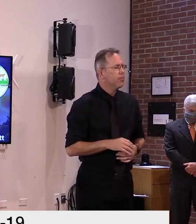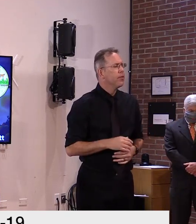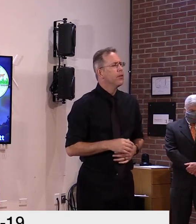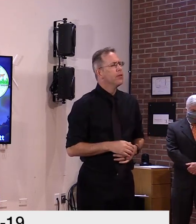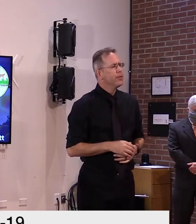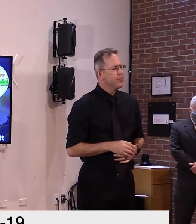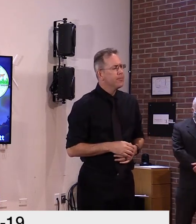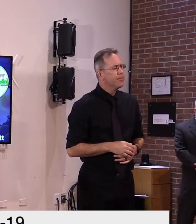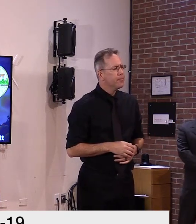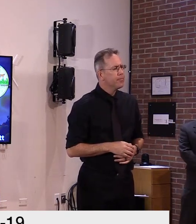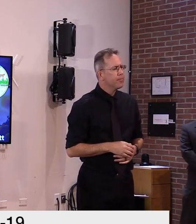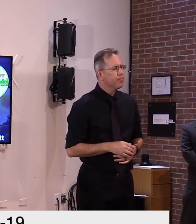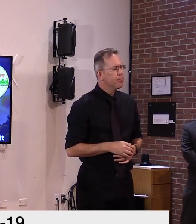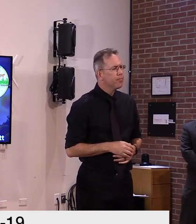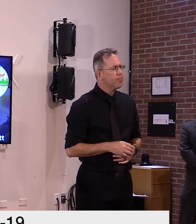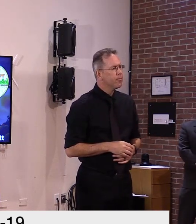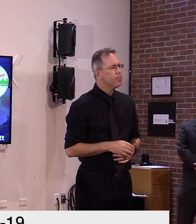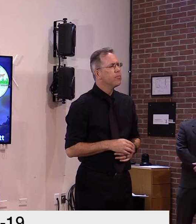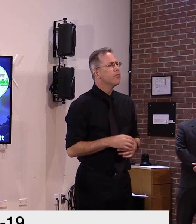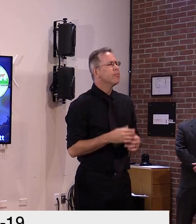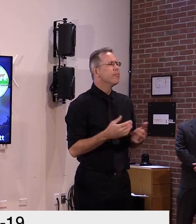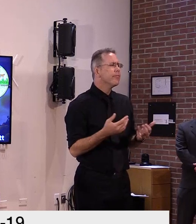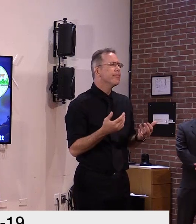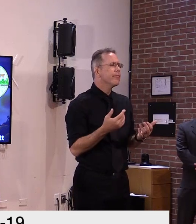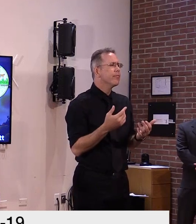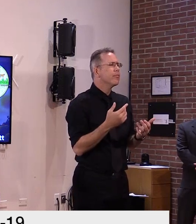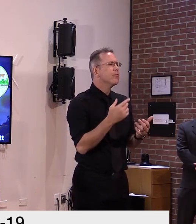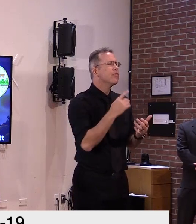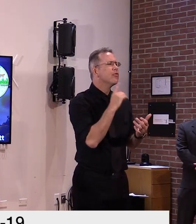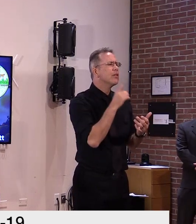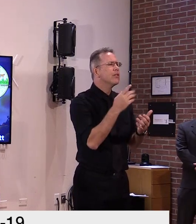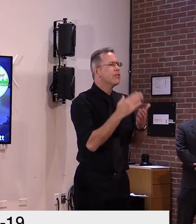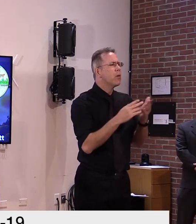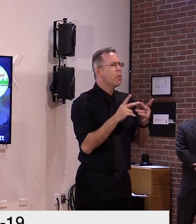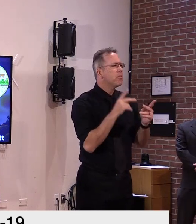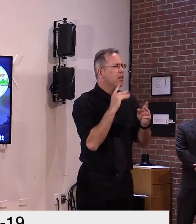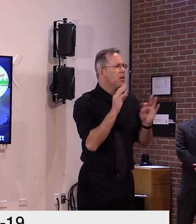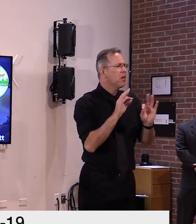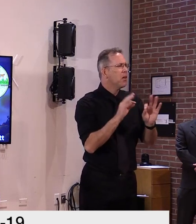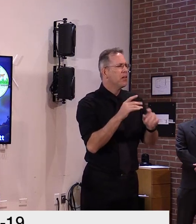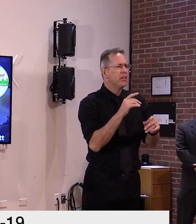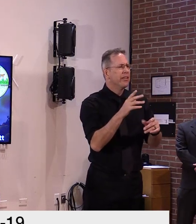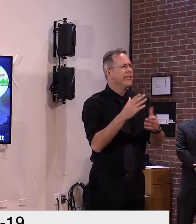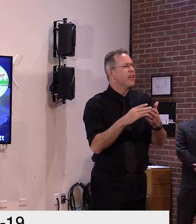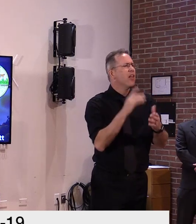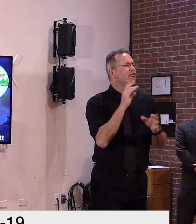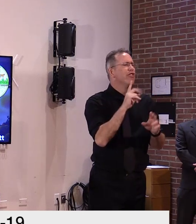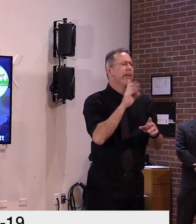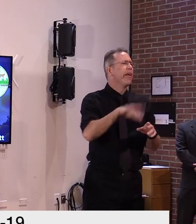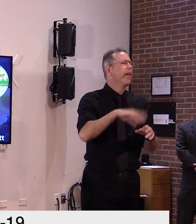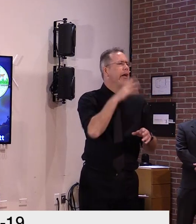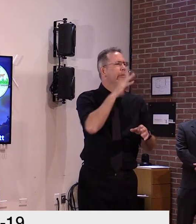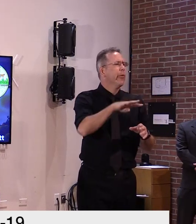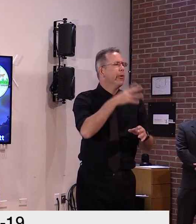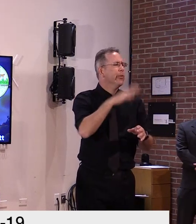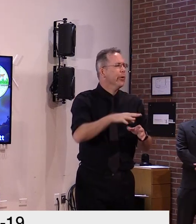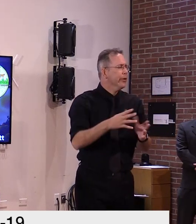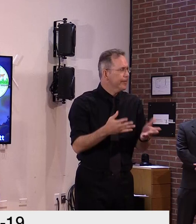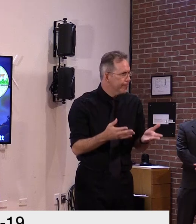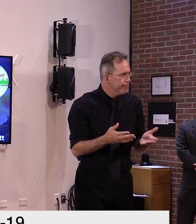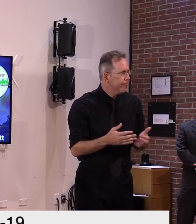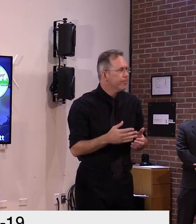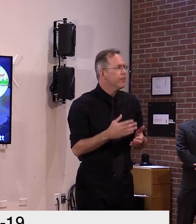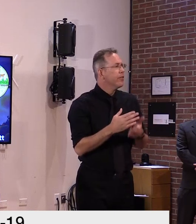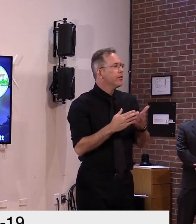who say that this is not real and we're not really in a pandemic. I mean, it is more impressive.